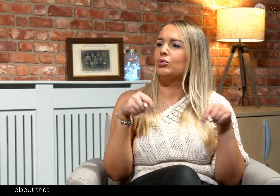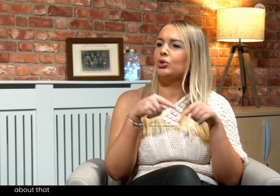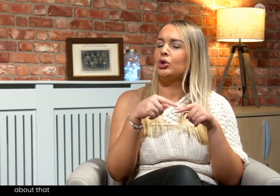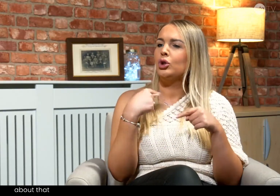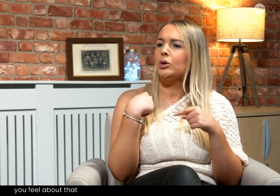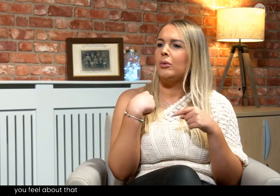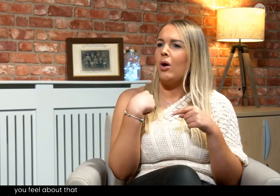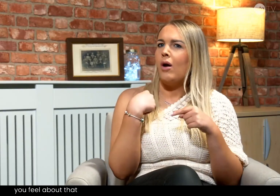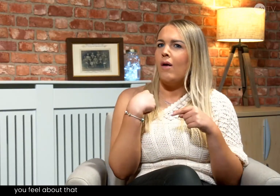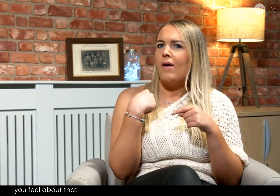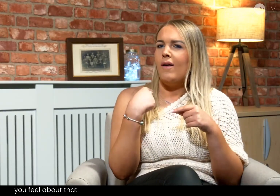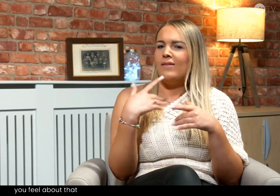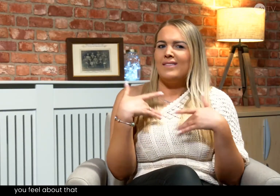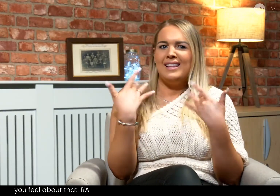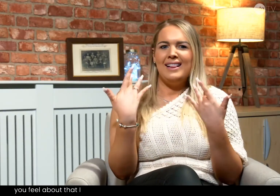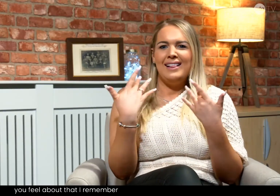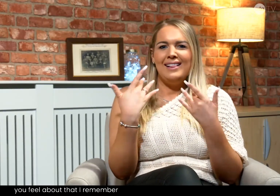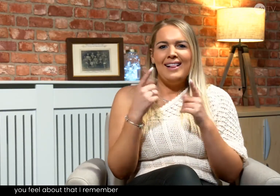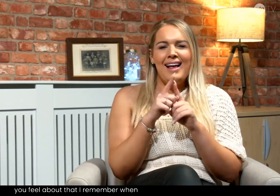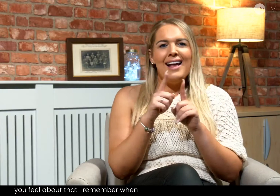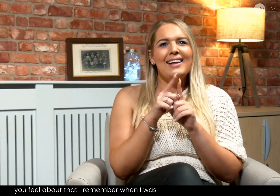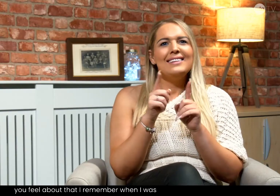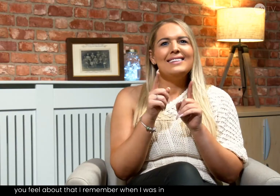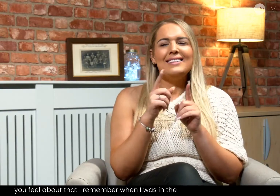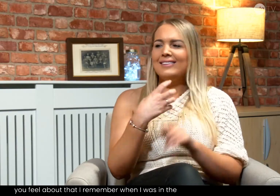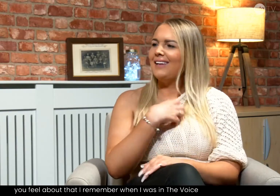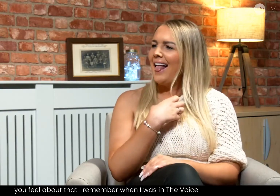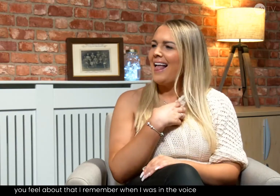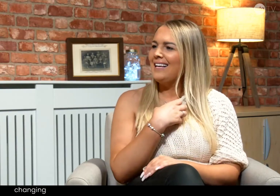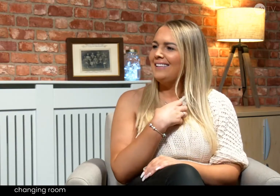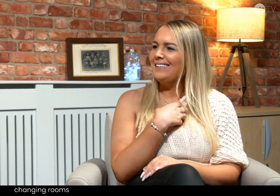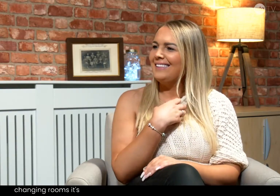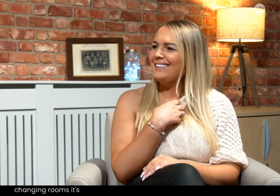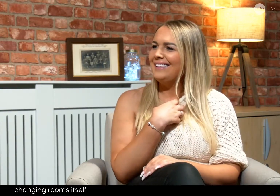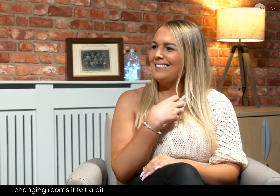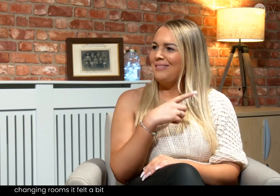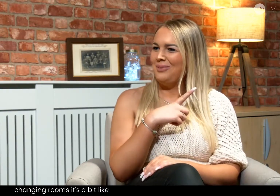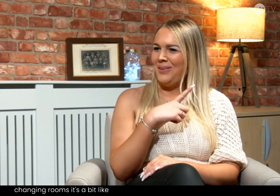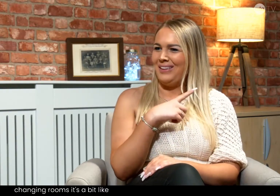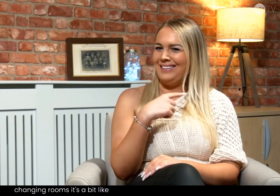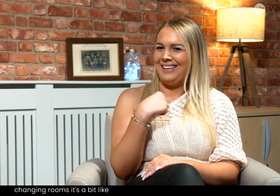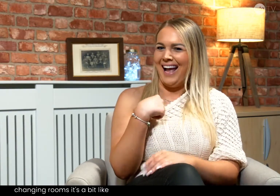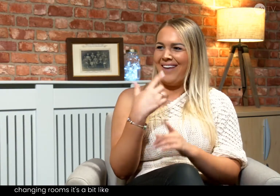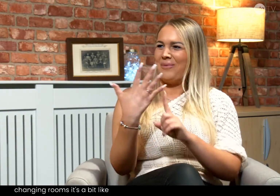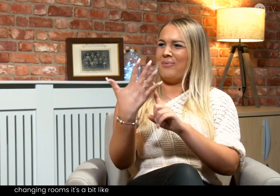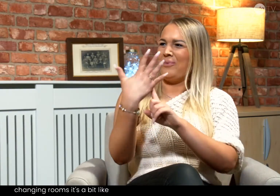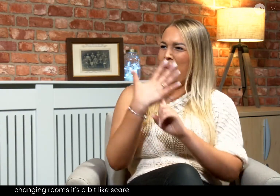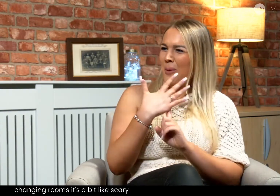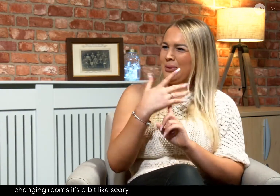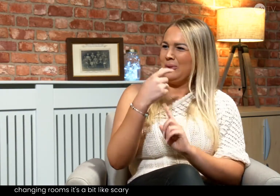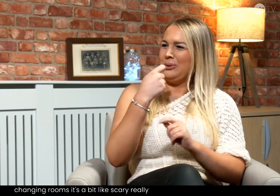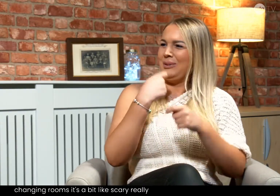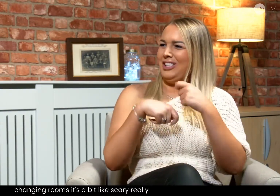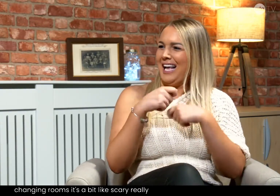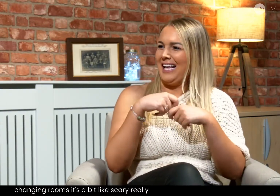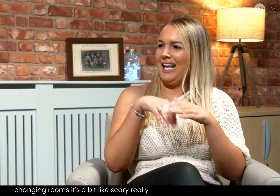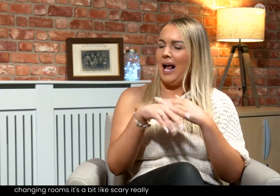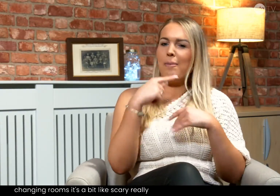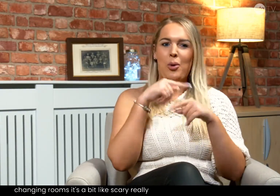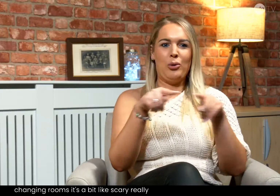I remember when I was in the boys' changing rooms, it felt a bit like scary, really. I mean, it